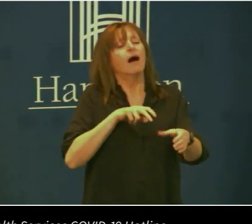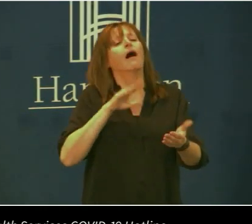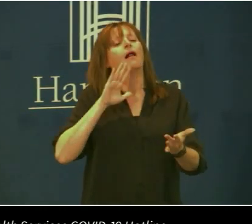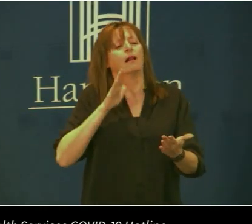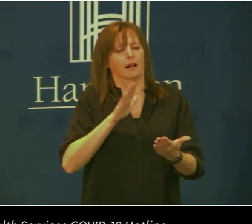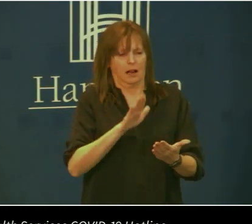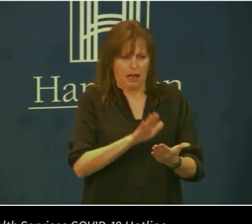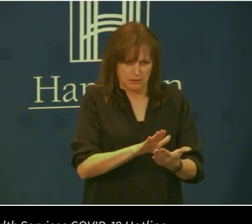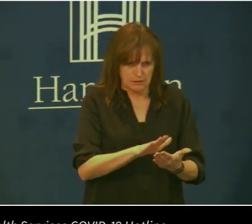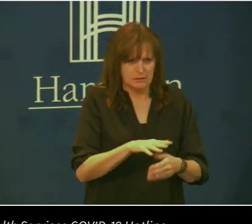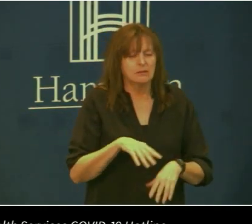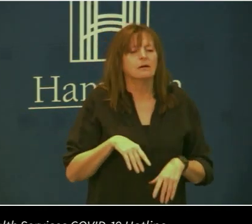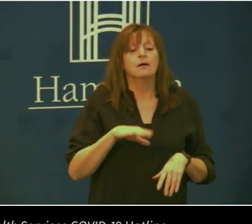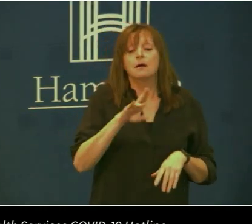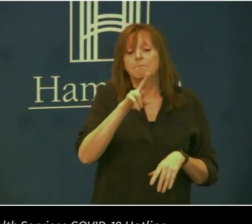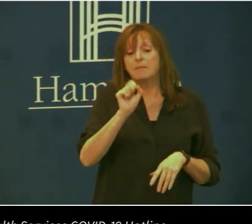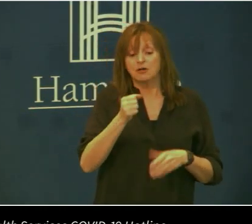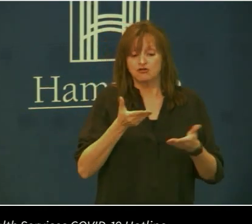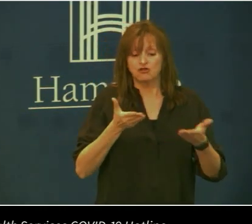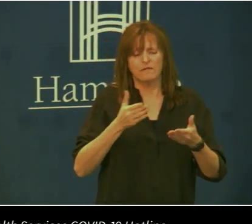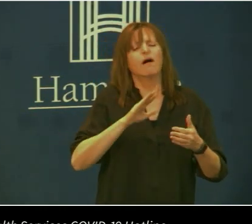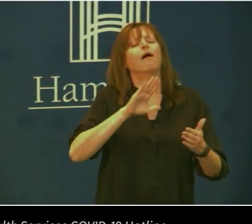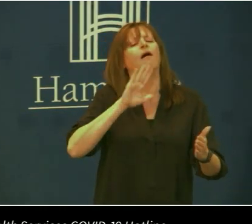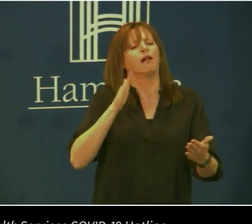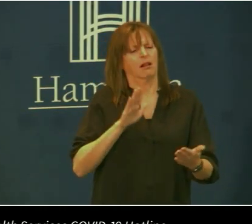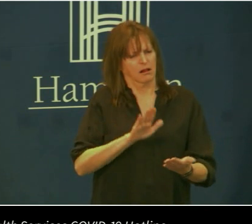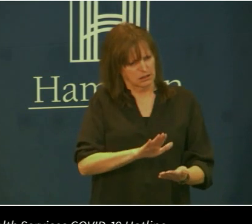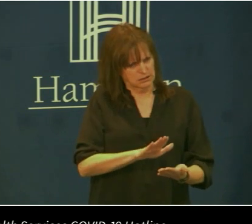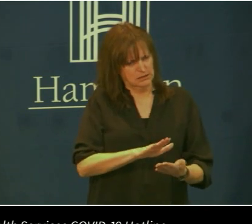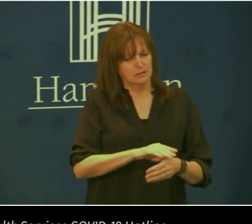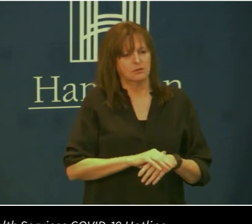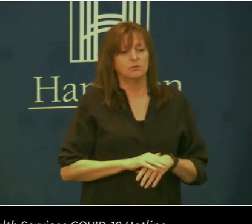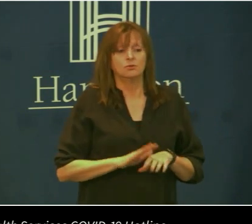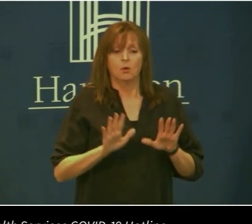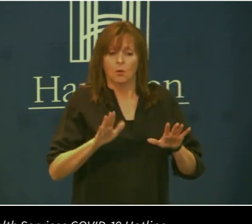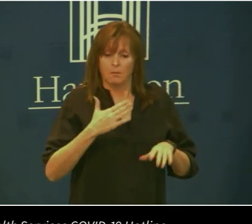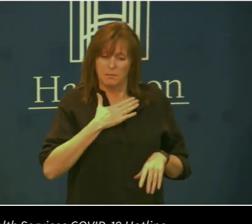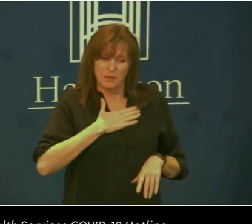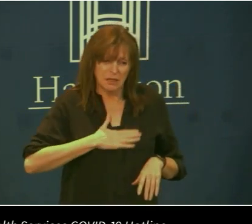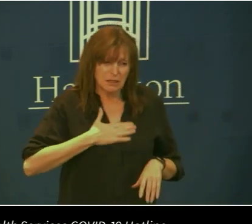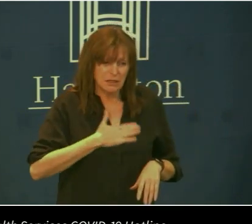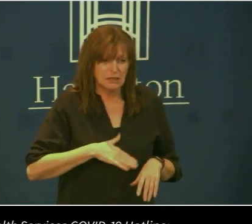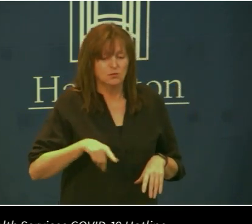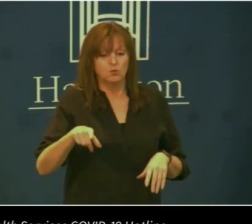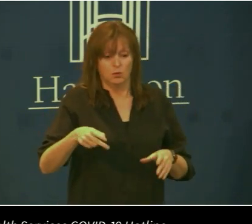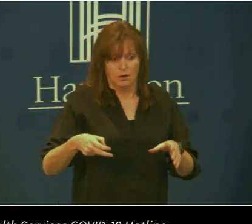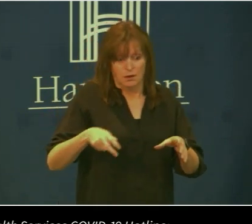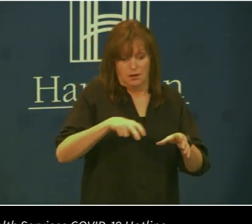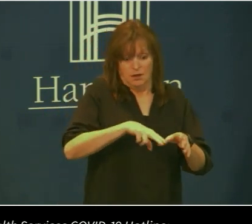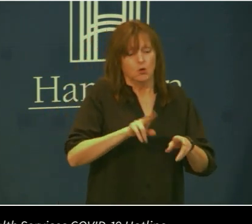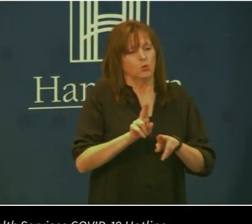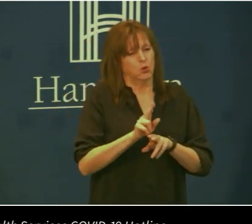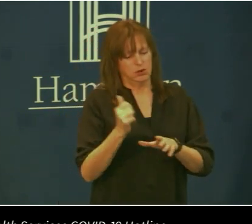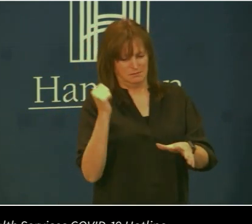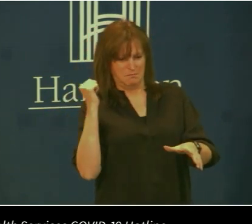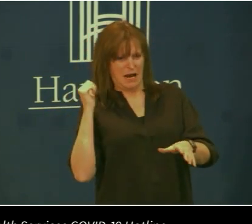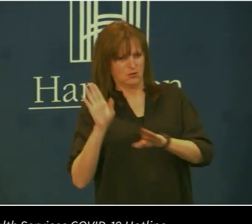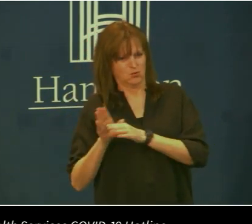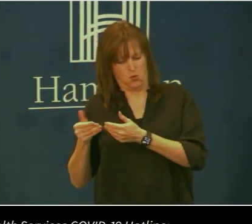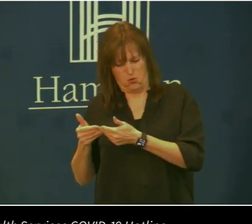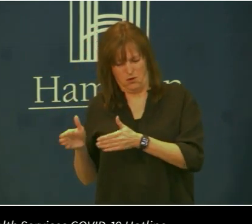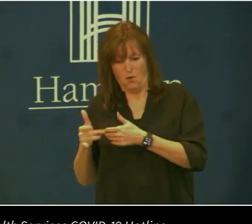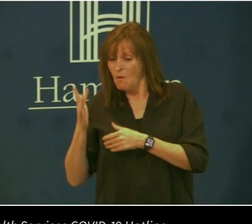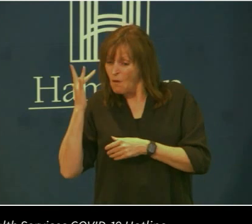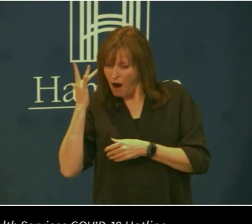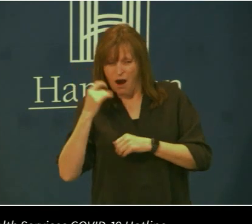people to get on the bus using the back door to avoid and protect the driver, and of course, as you know, it's